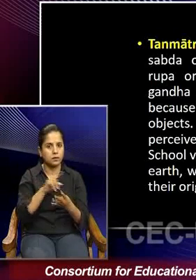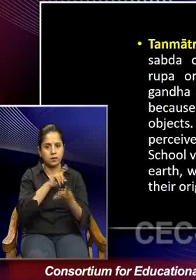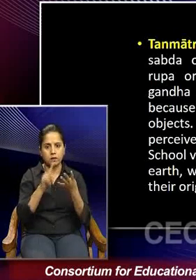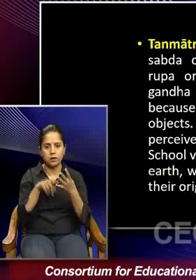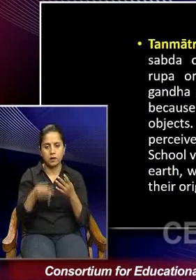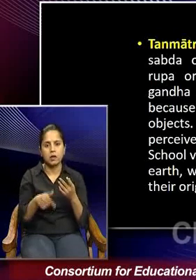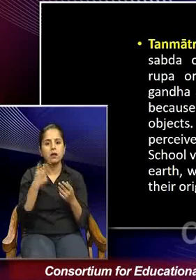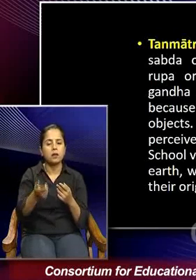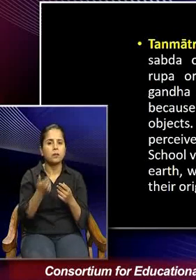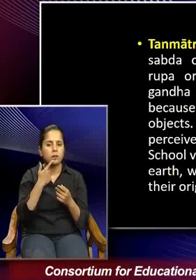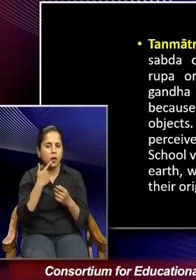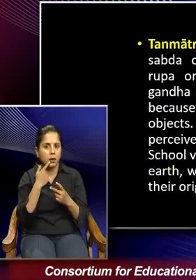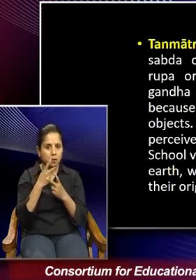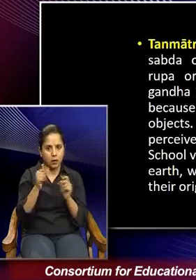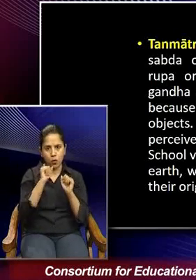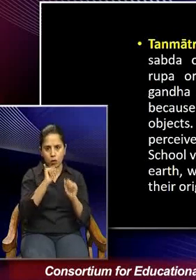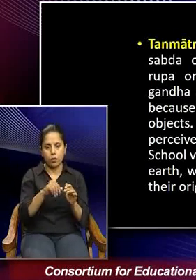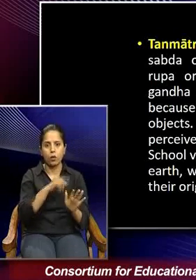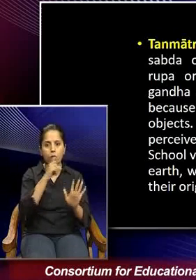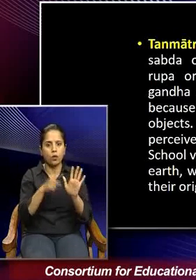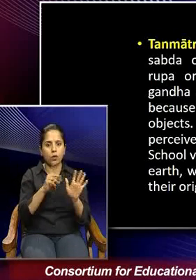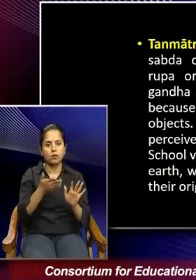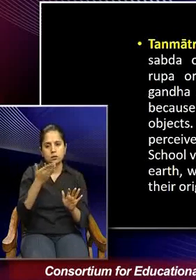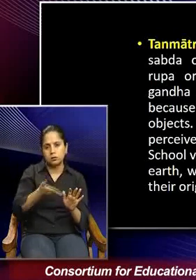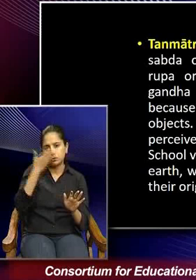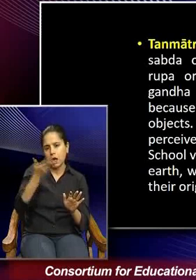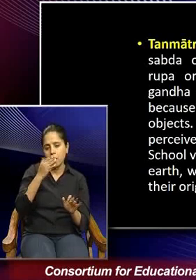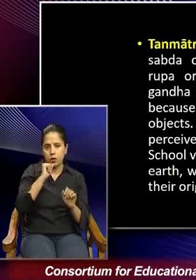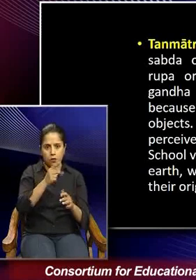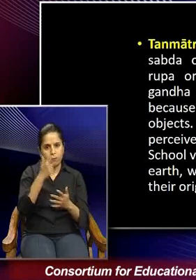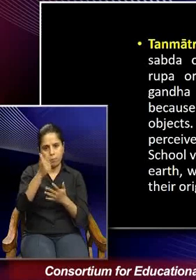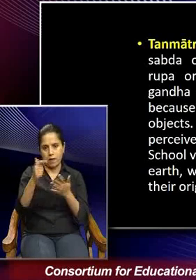Rasa or taste and Gandha or smell.